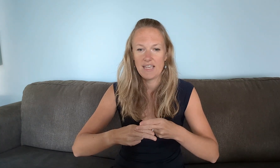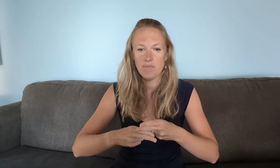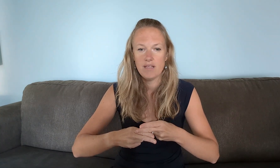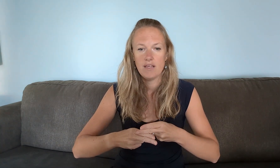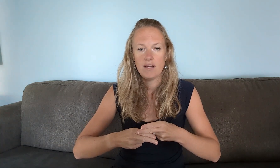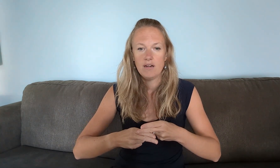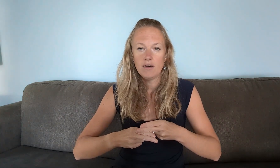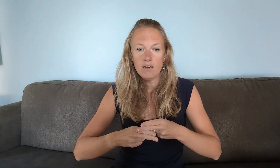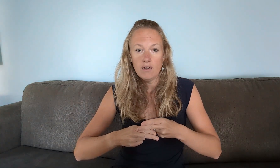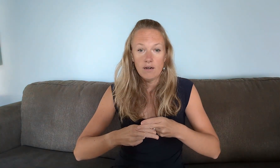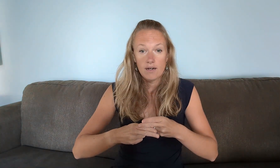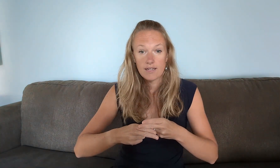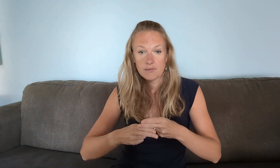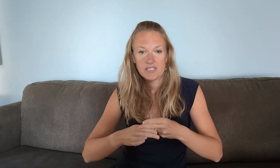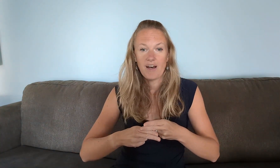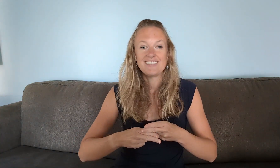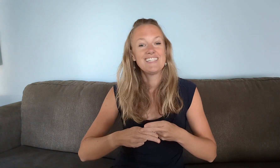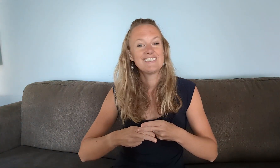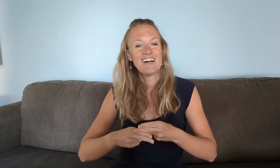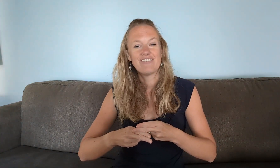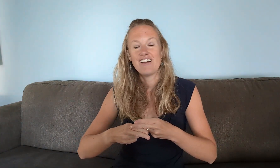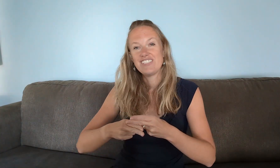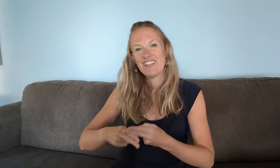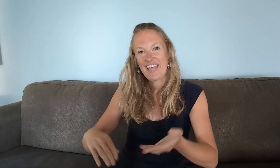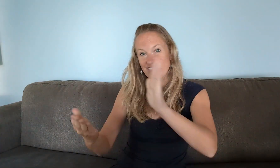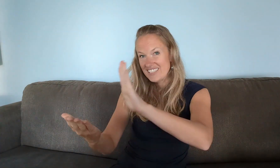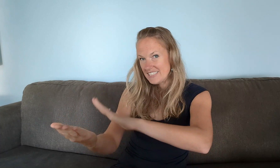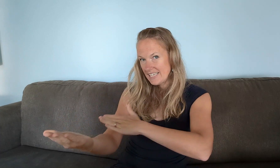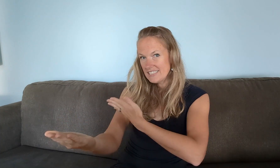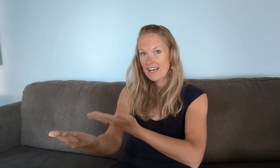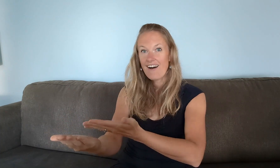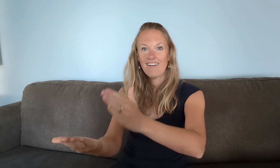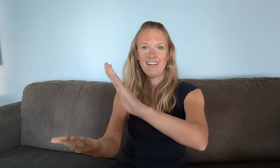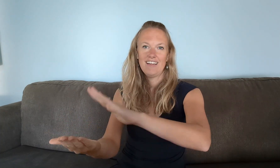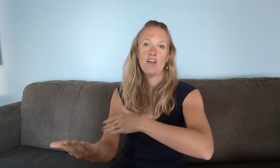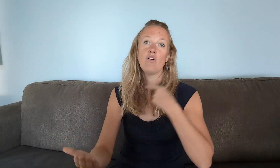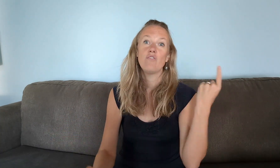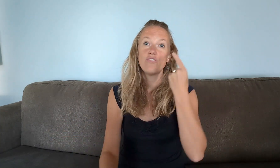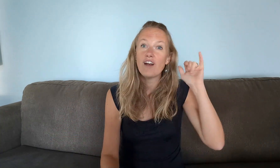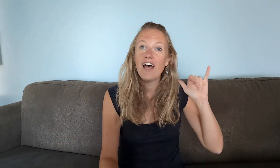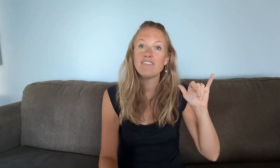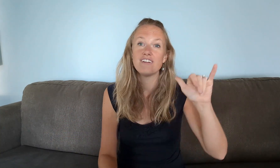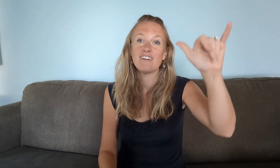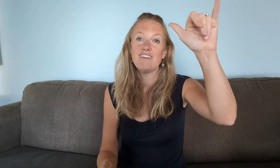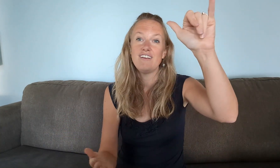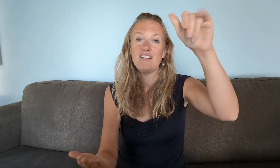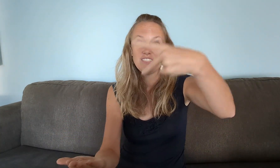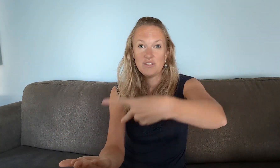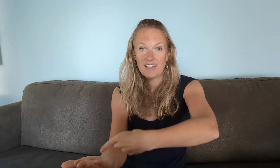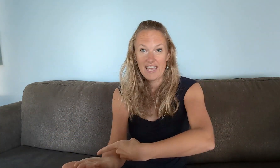name, I lost my spot. Sing a song forever to the Lamb. Sing a song forever to the